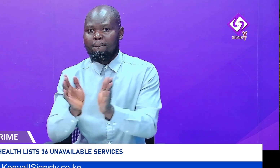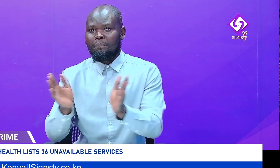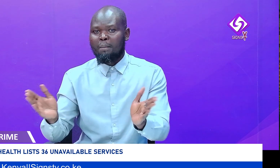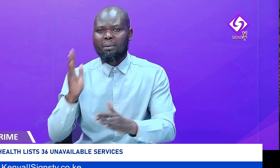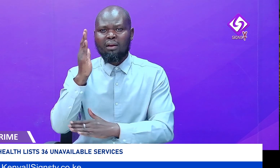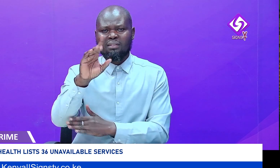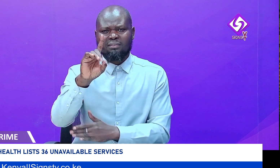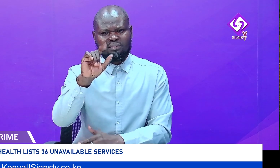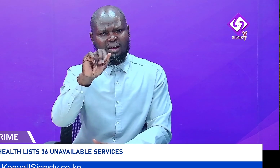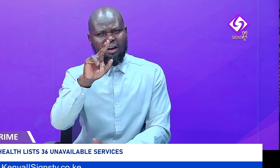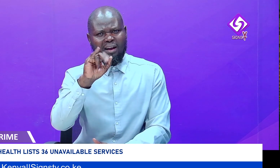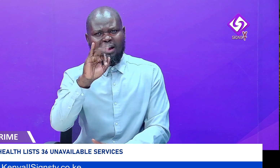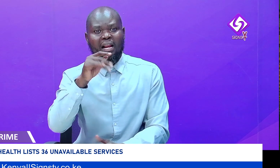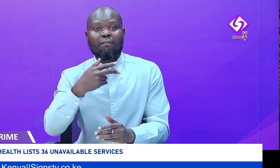neuropsychology procedures include nerve